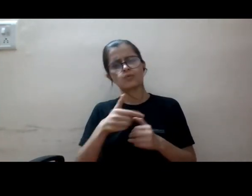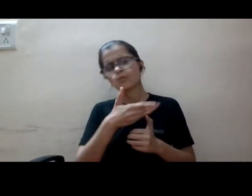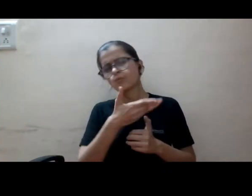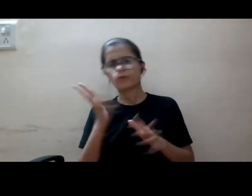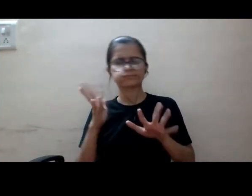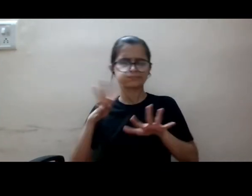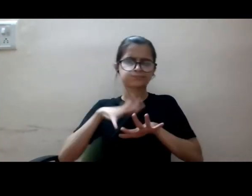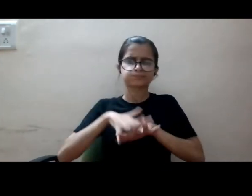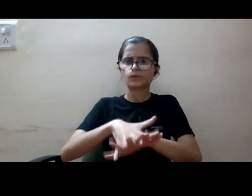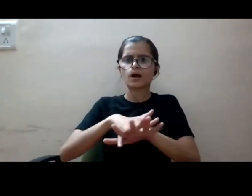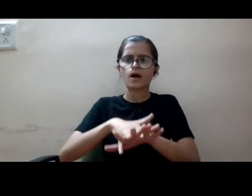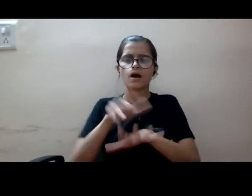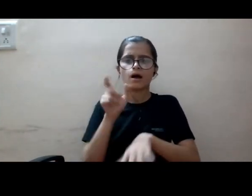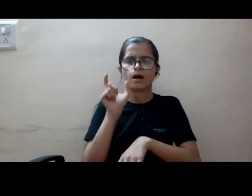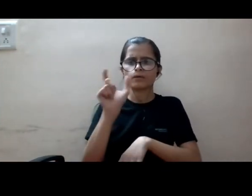inclusion